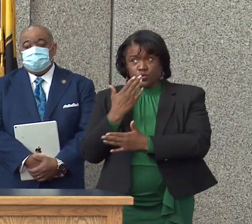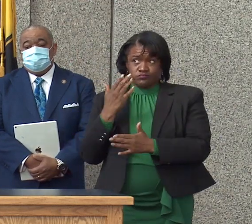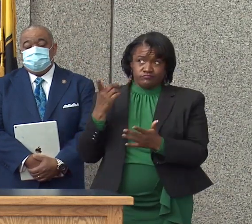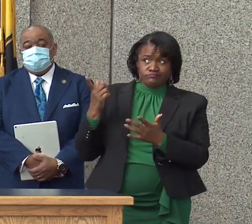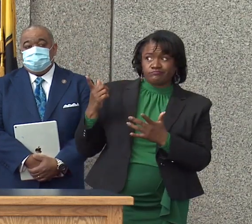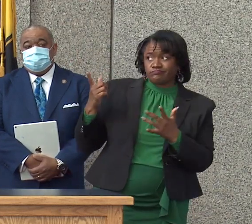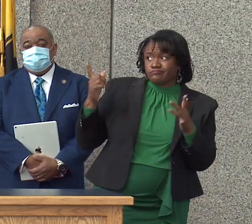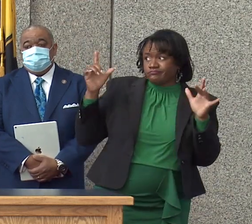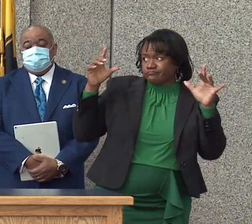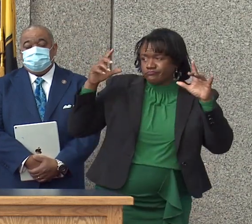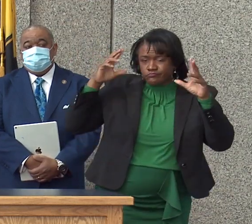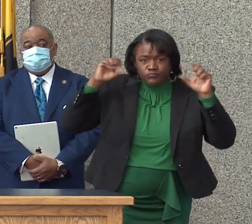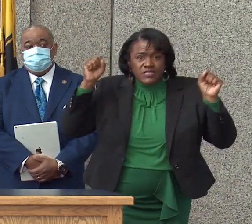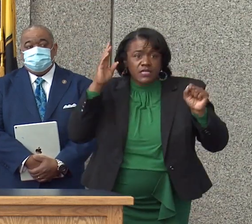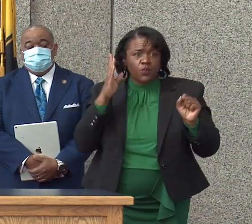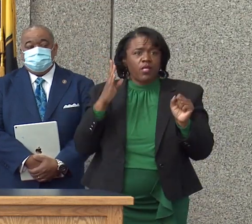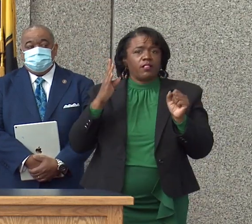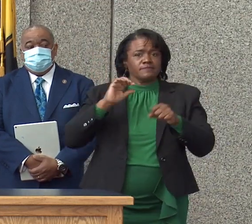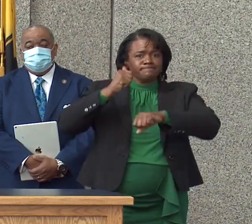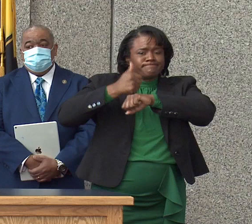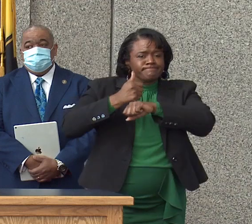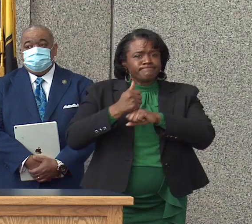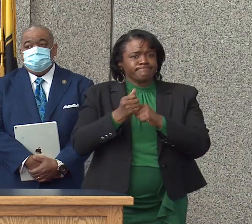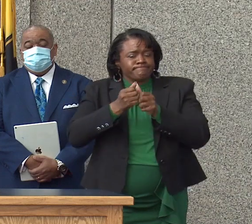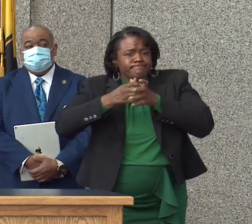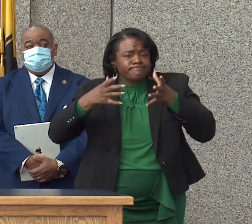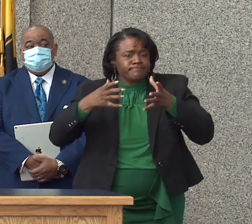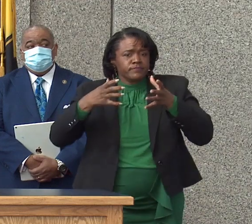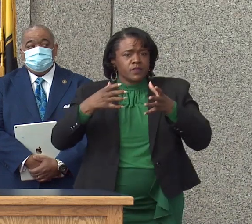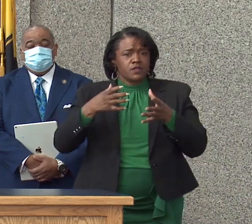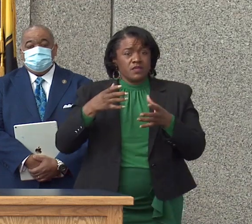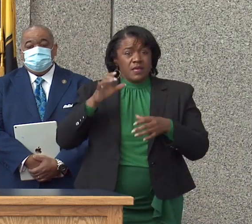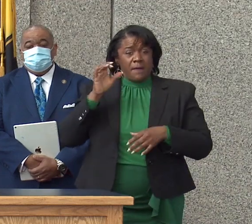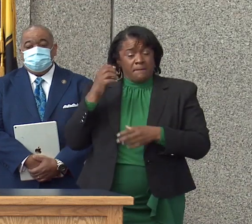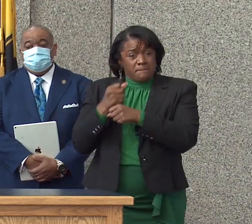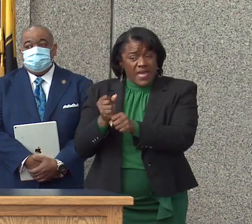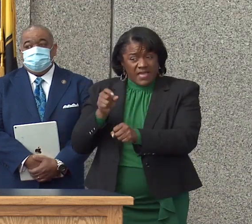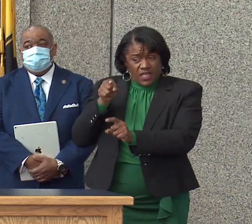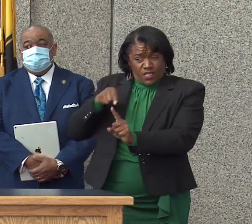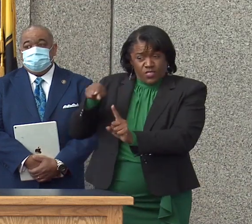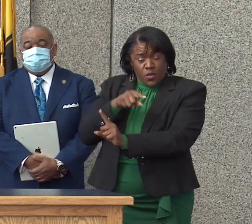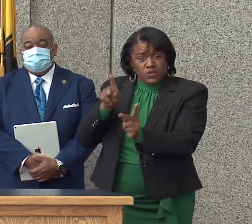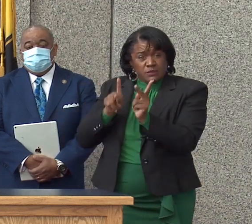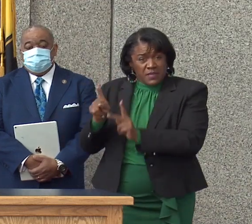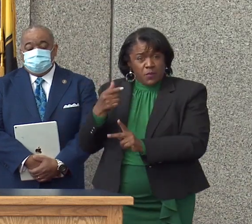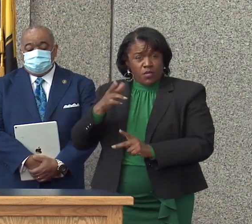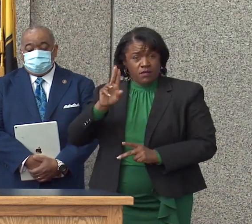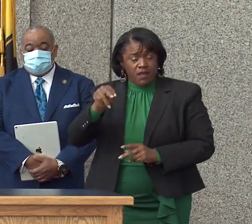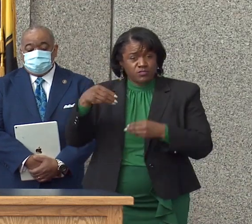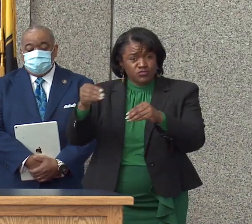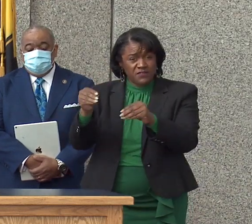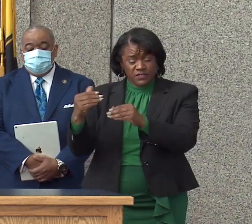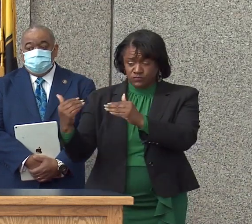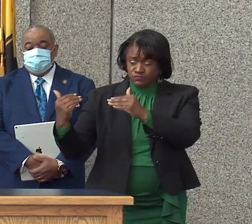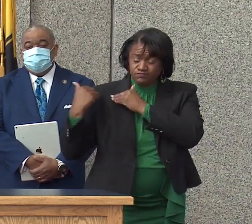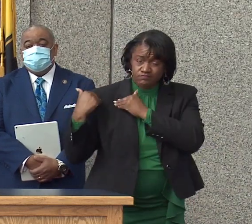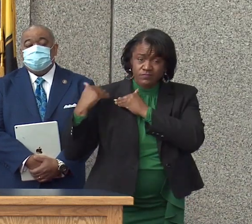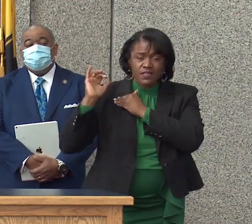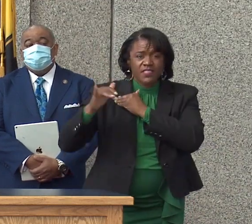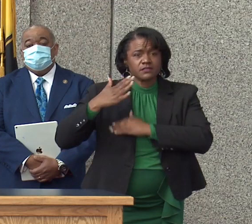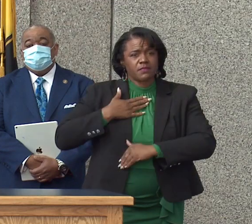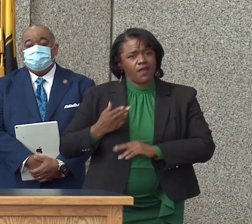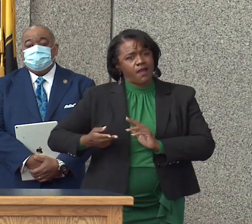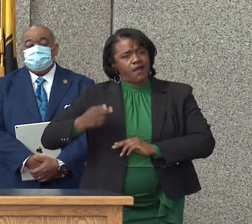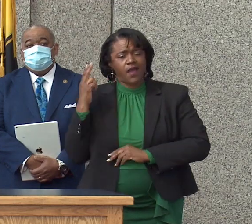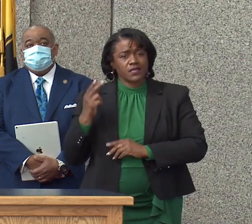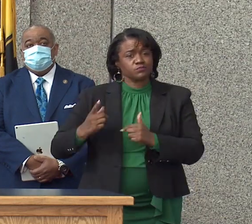will only improve and expand. This initiative to hold gun traffickers and straw purchasers accountable is one of my highest priorities, and